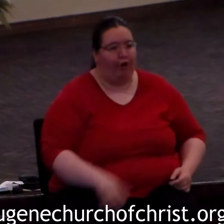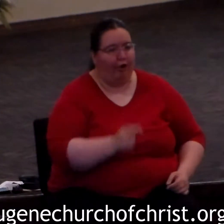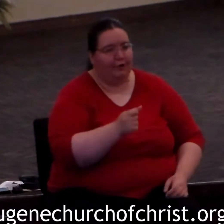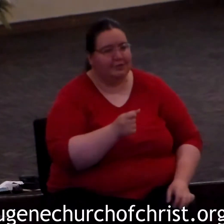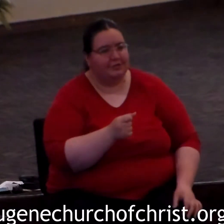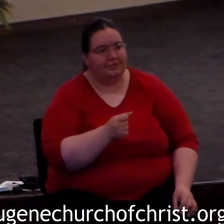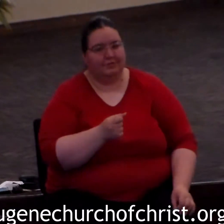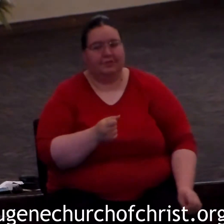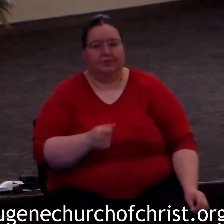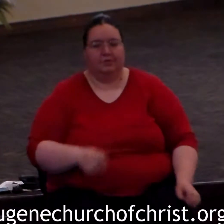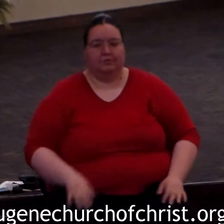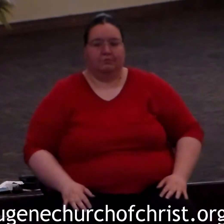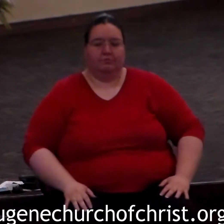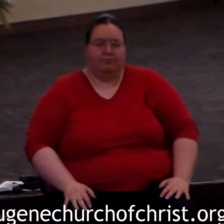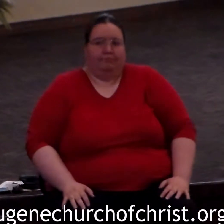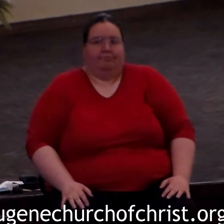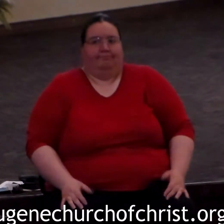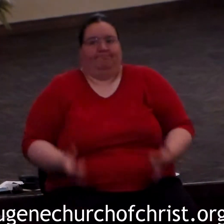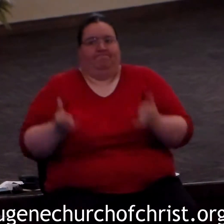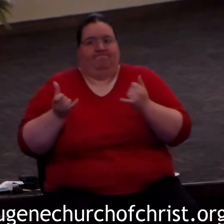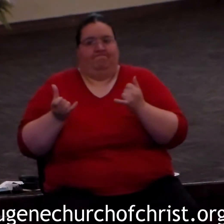Dogs are a little different in our culture today.